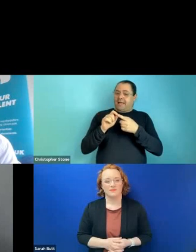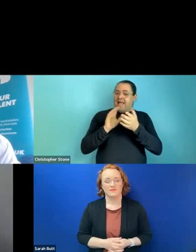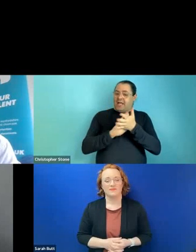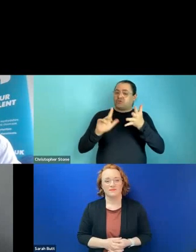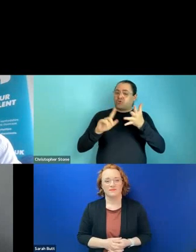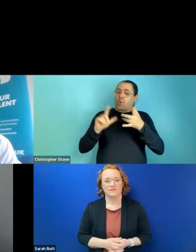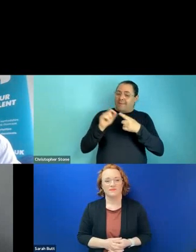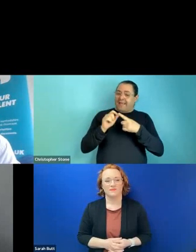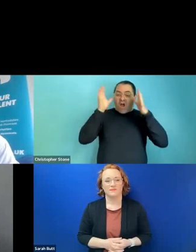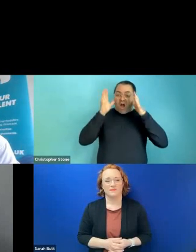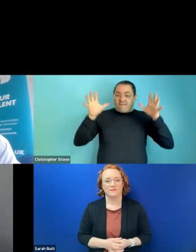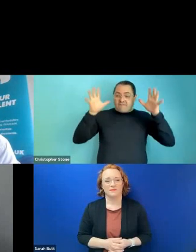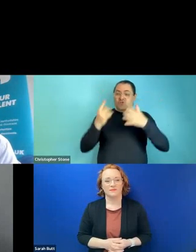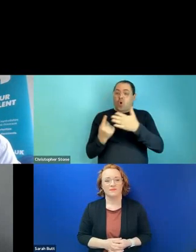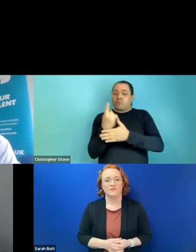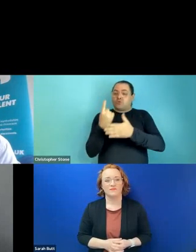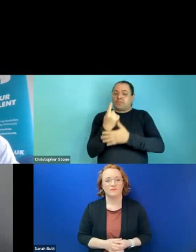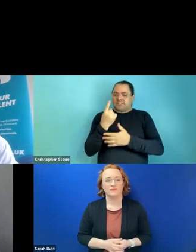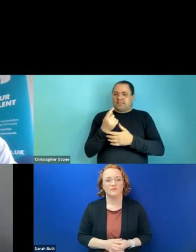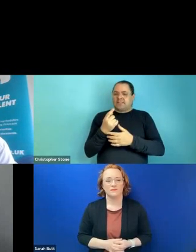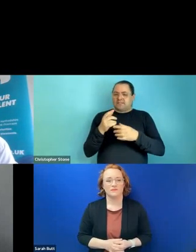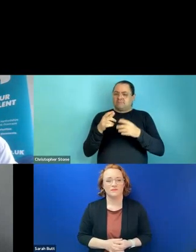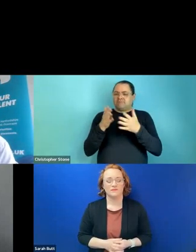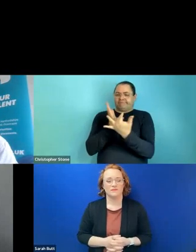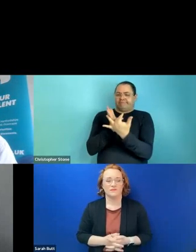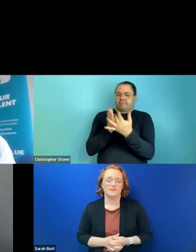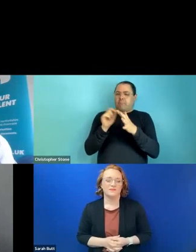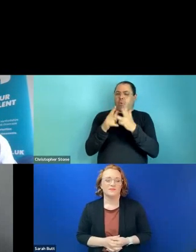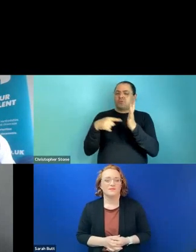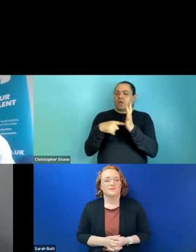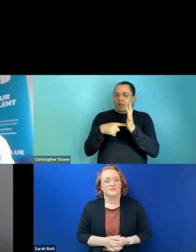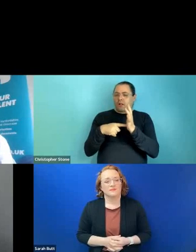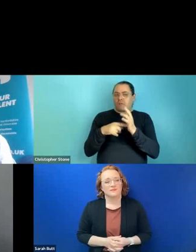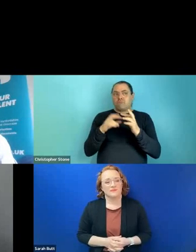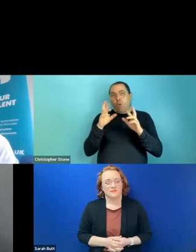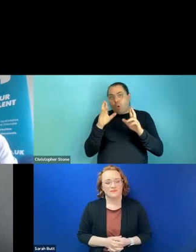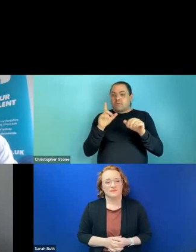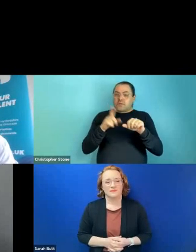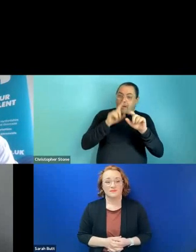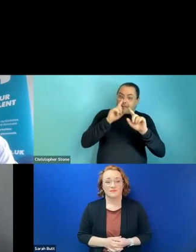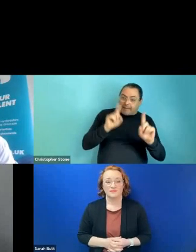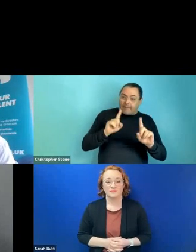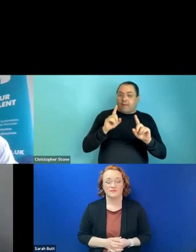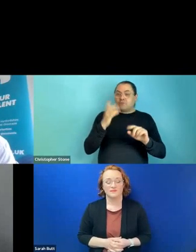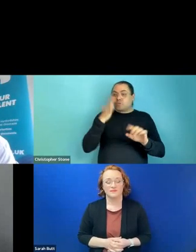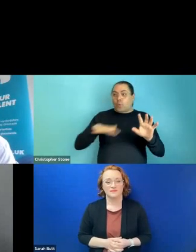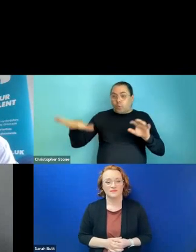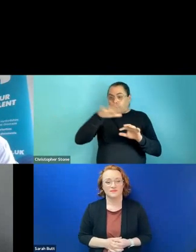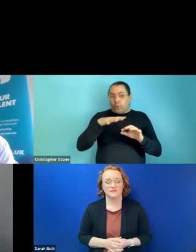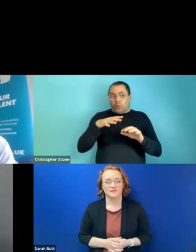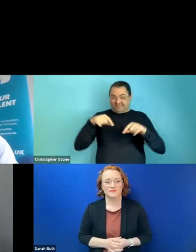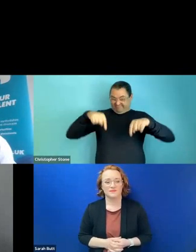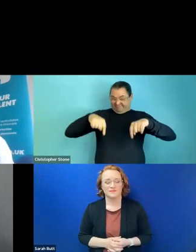the Hertfordshire Opportunities Portal. It is a website that we hope every young person and school in Hertfordshire is aware of